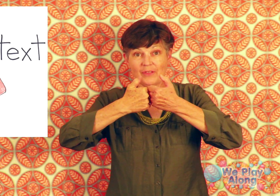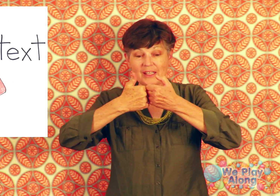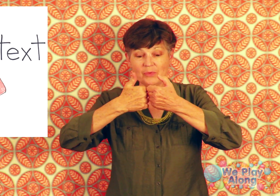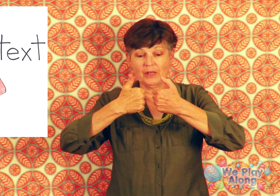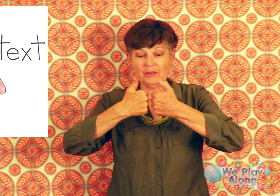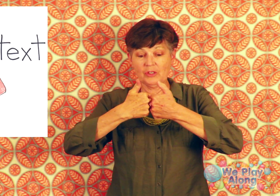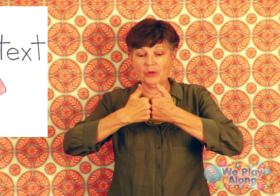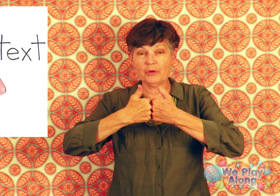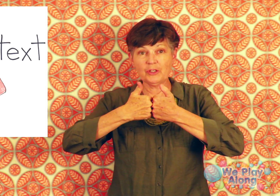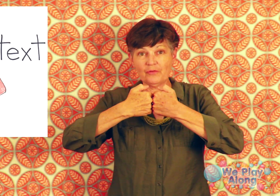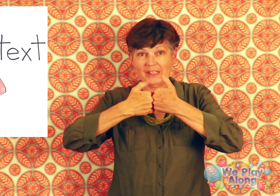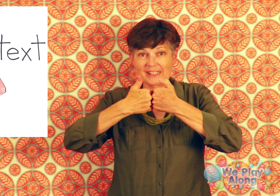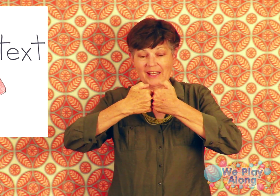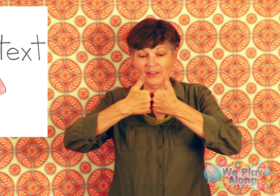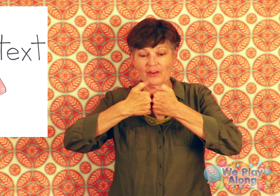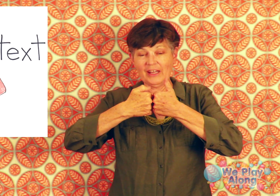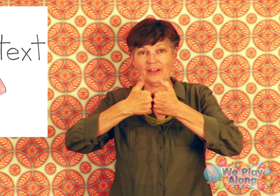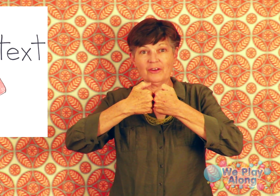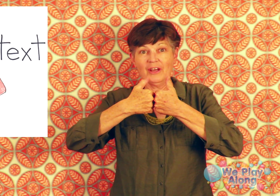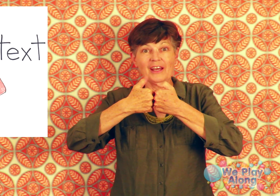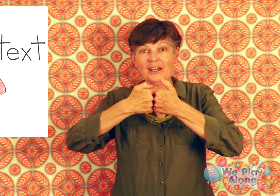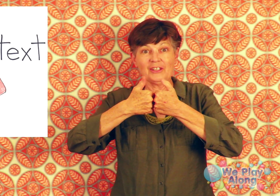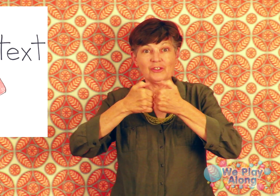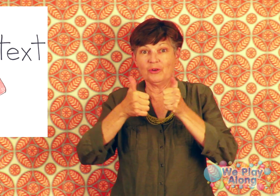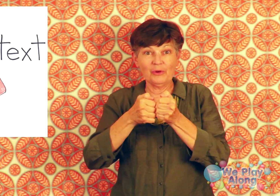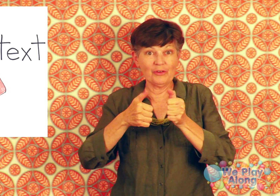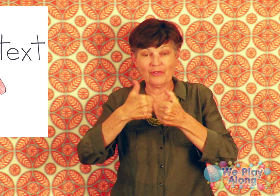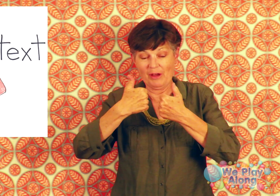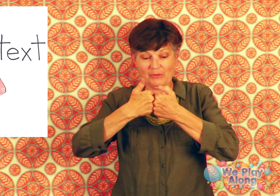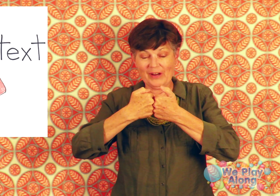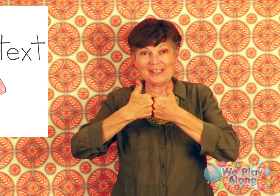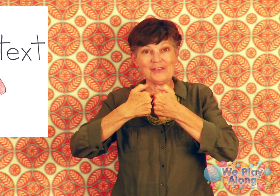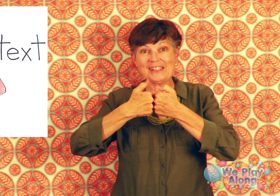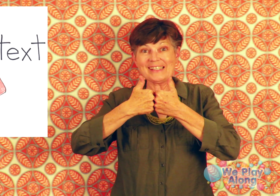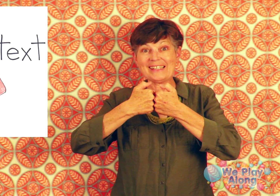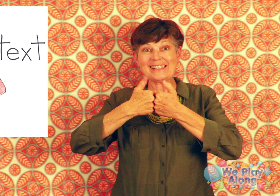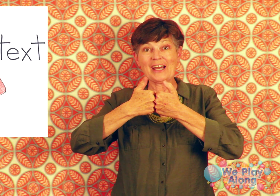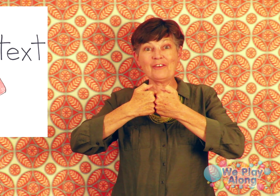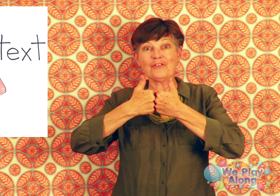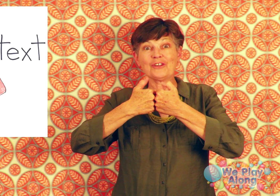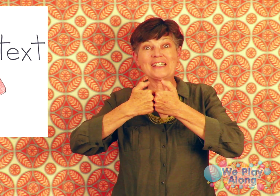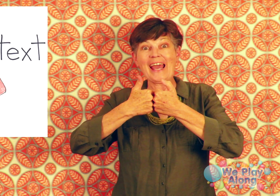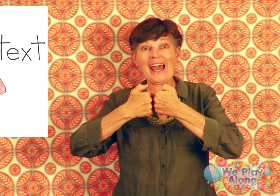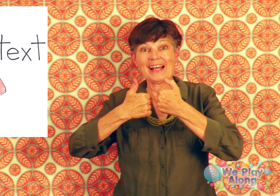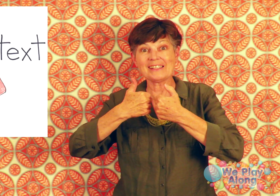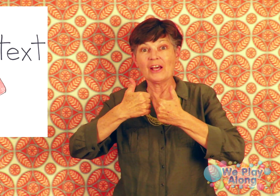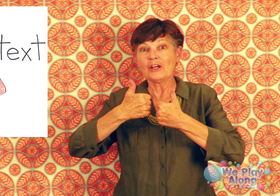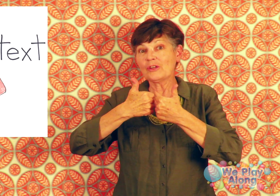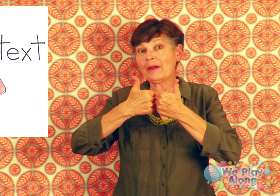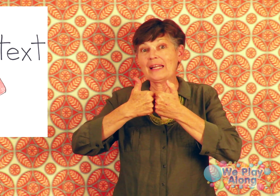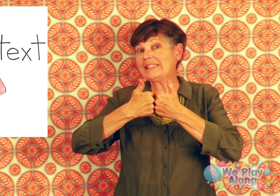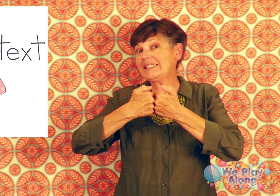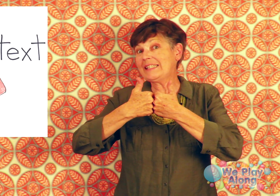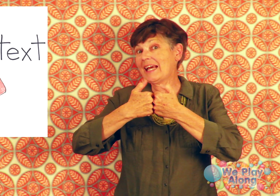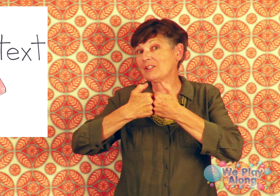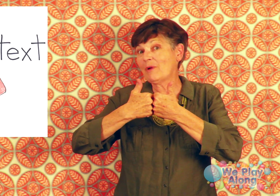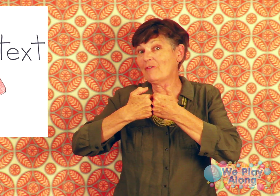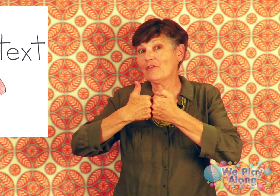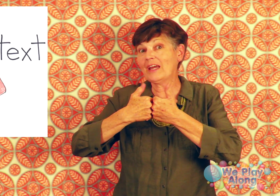this one, so you put your fist together like because you do it with your thumbs, right? So this is the sign for text. So I'm going to text my friend